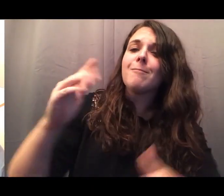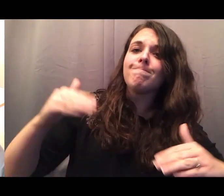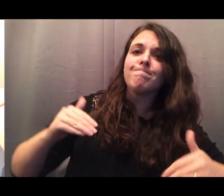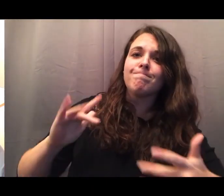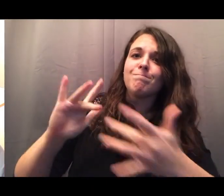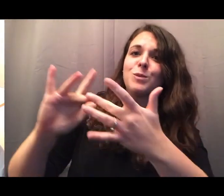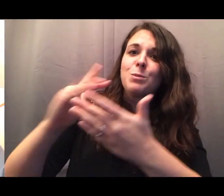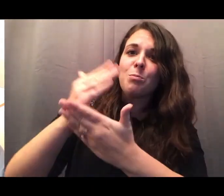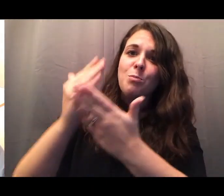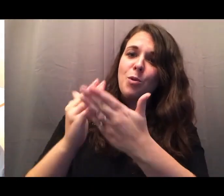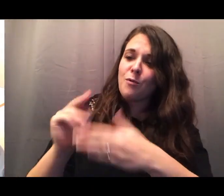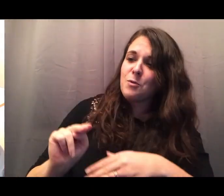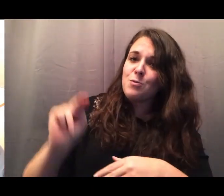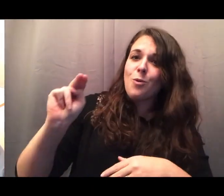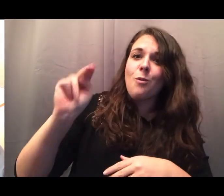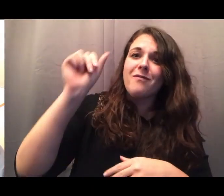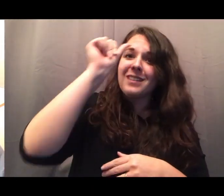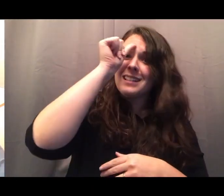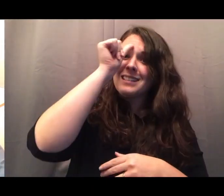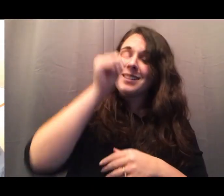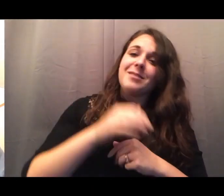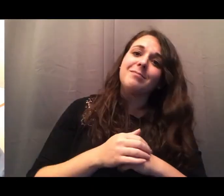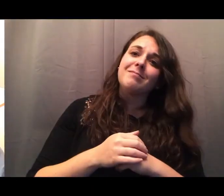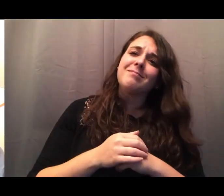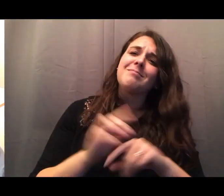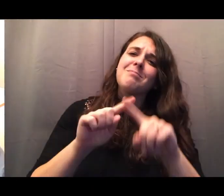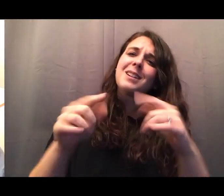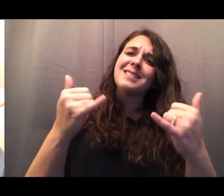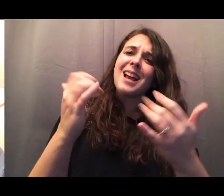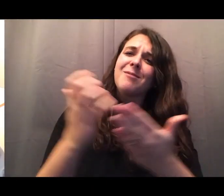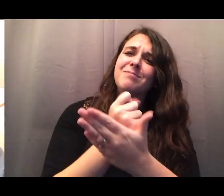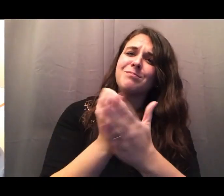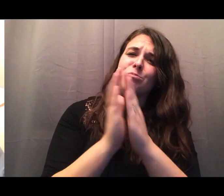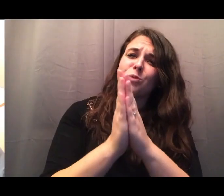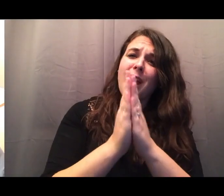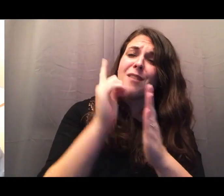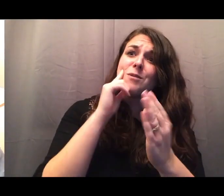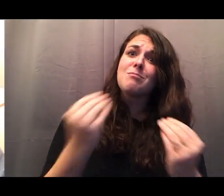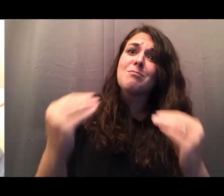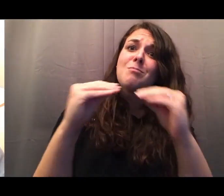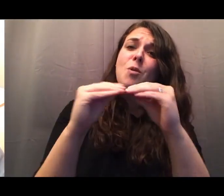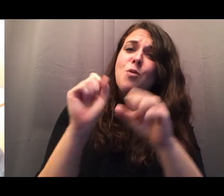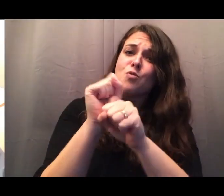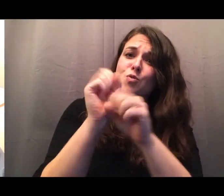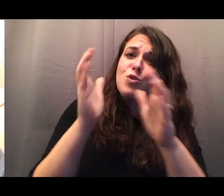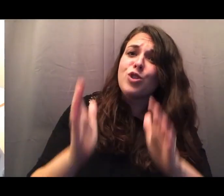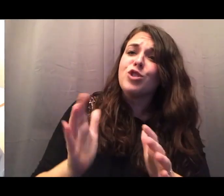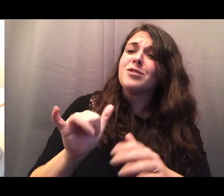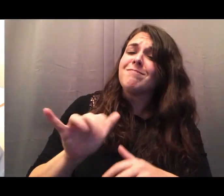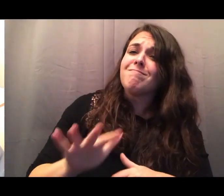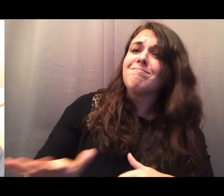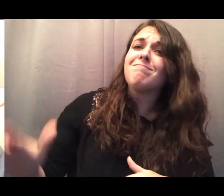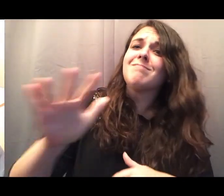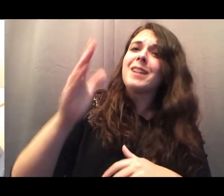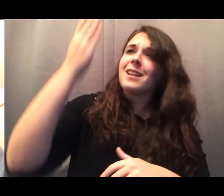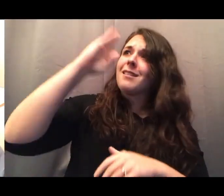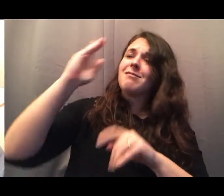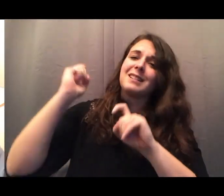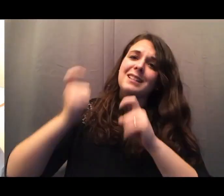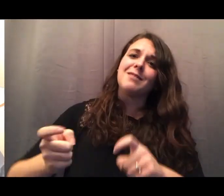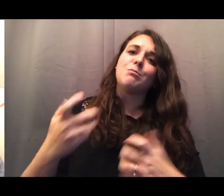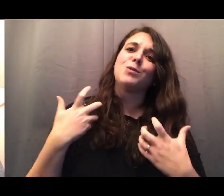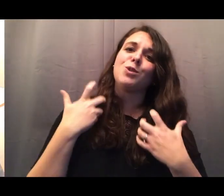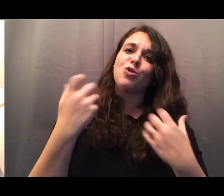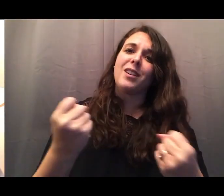unreached parts of North India. To that end, let's pray together for workers that God will strengthen them.